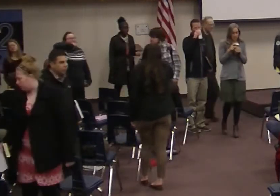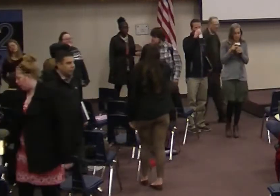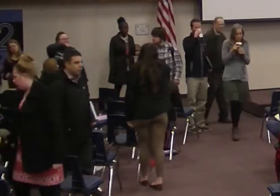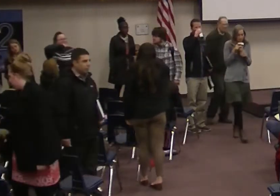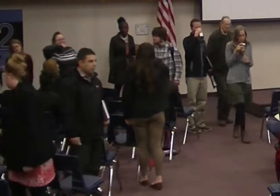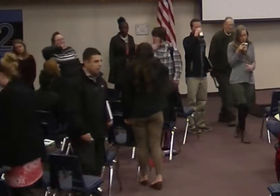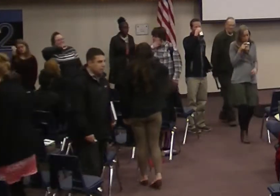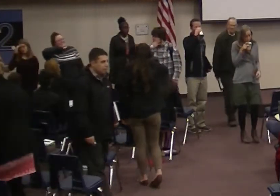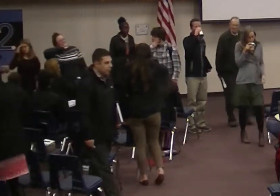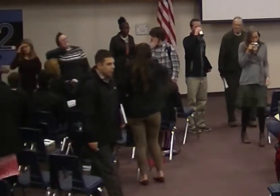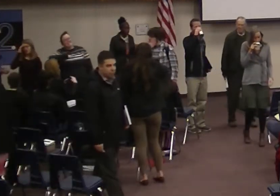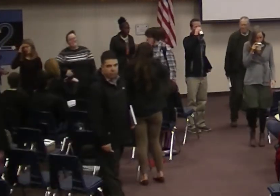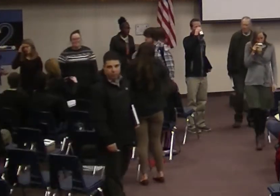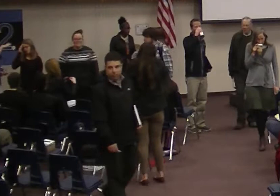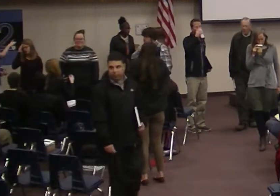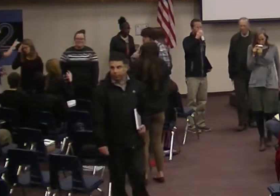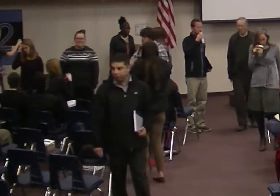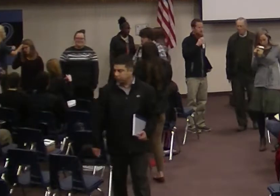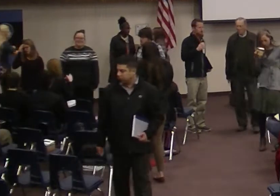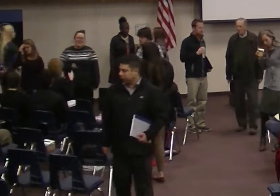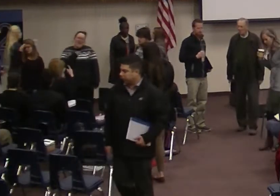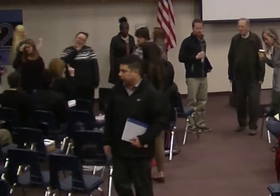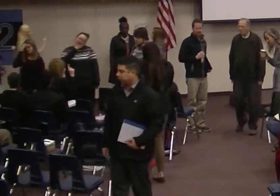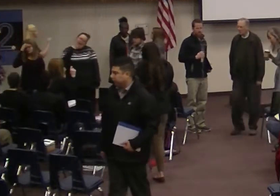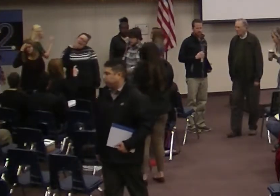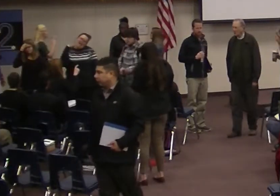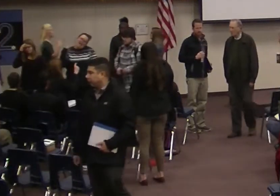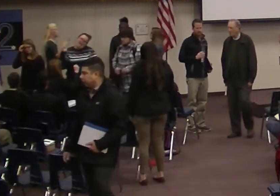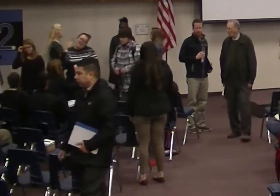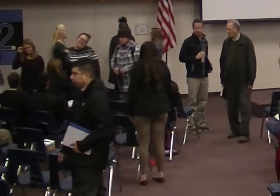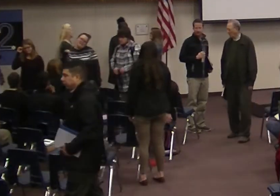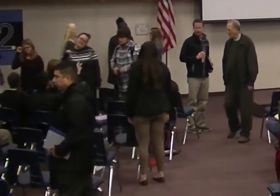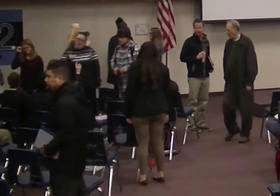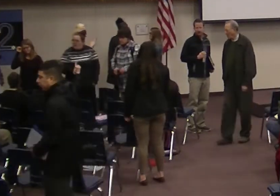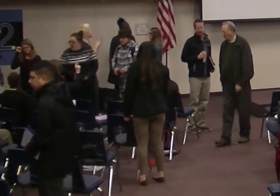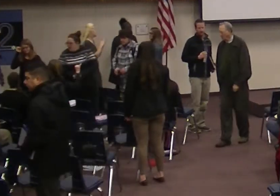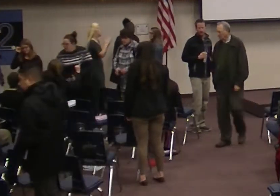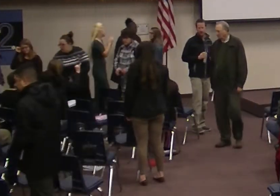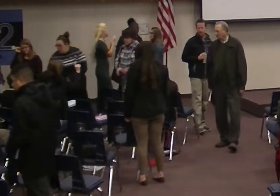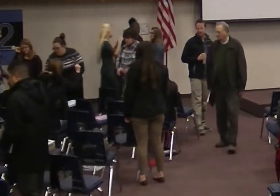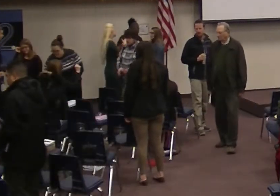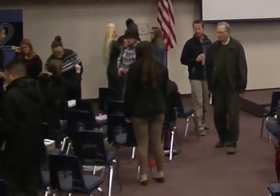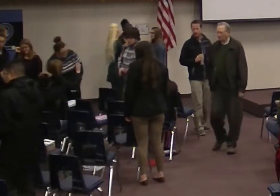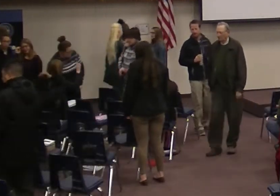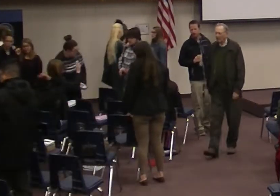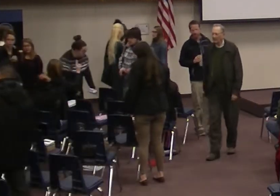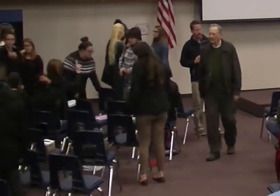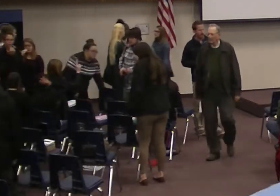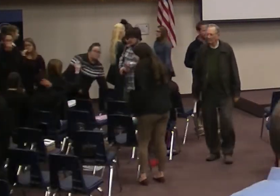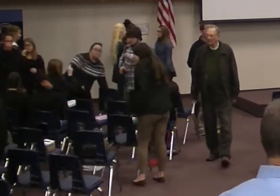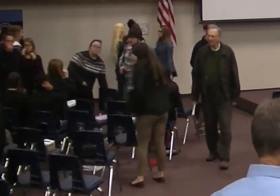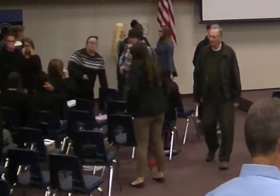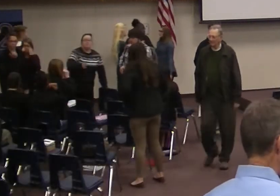Oh, we got to just shut that projector off now. That's asking for trouble. Do we have time? I'm sure. I don't know.